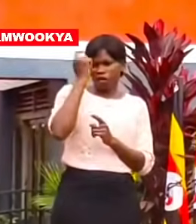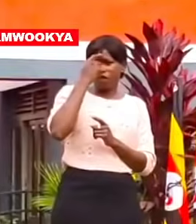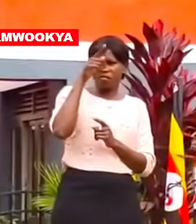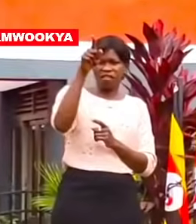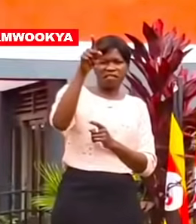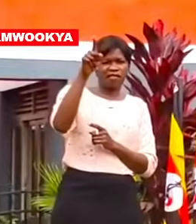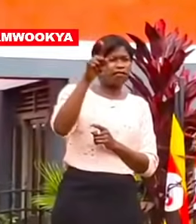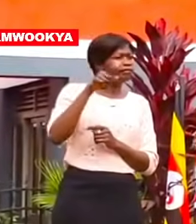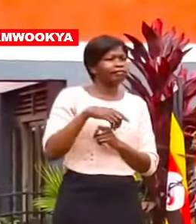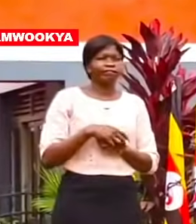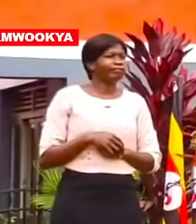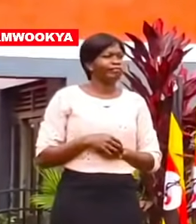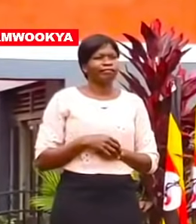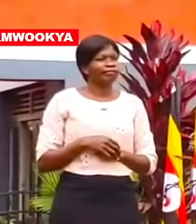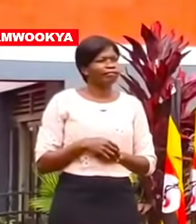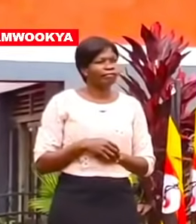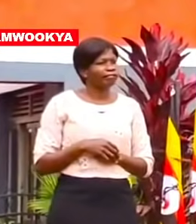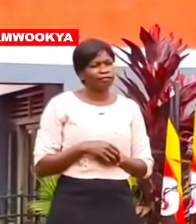officials.